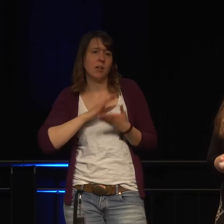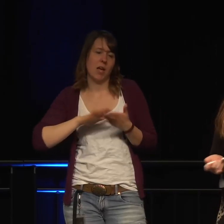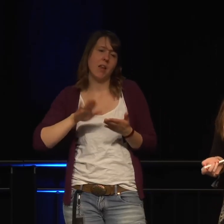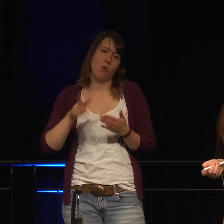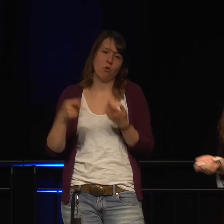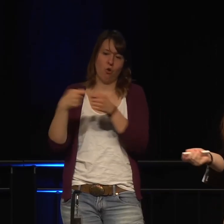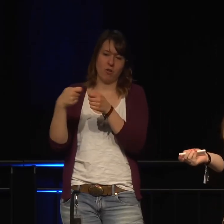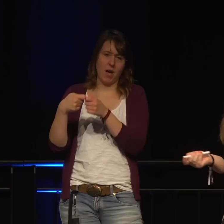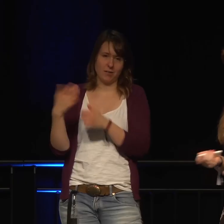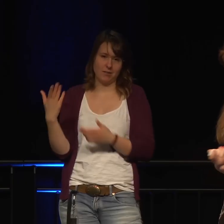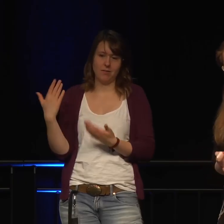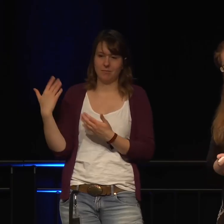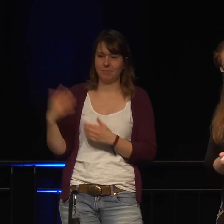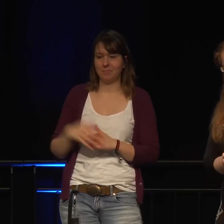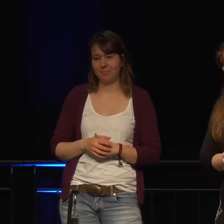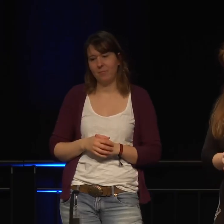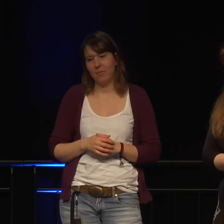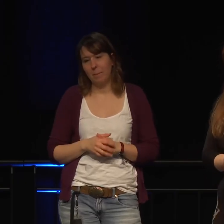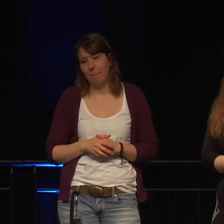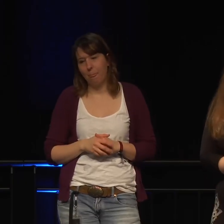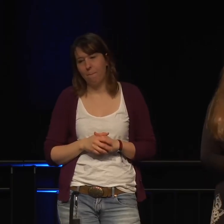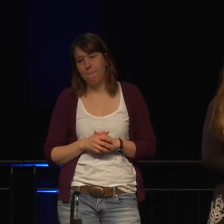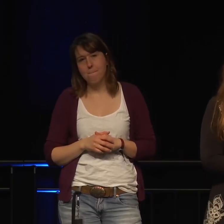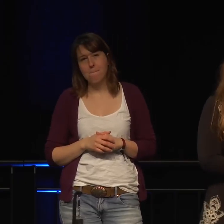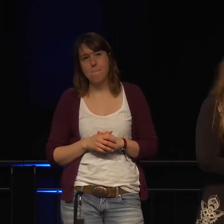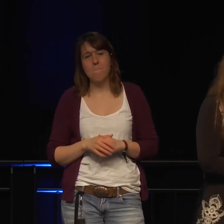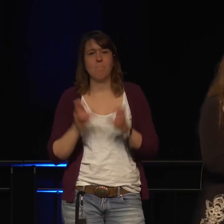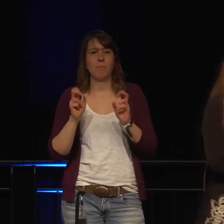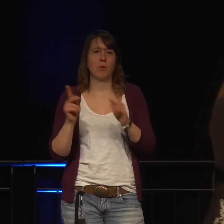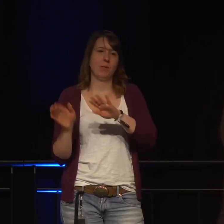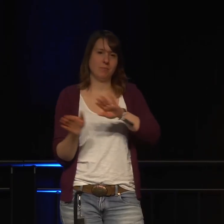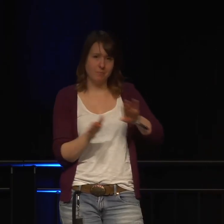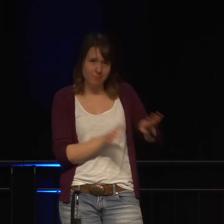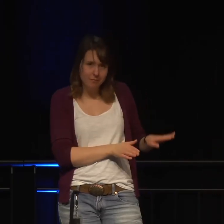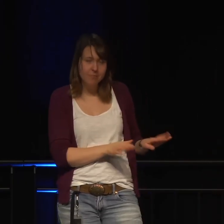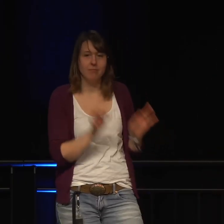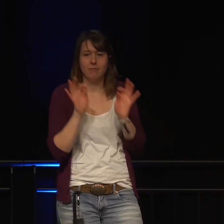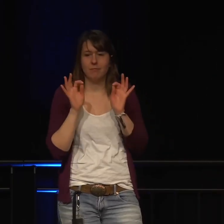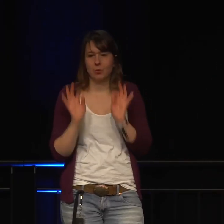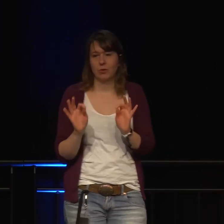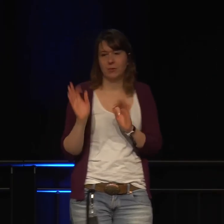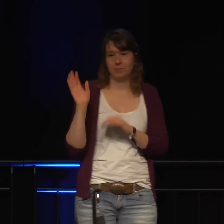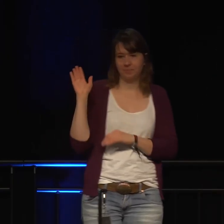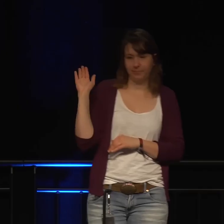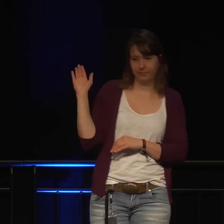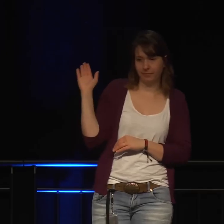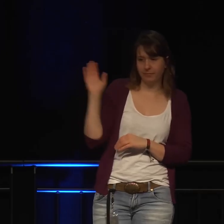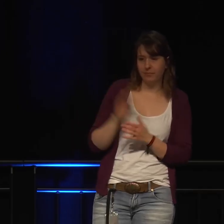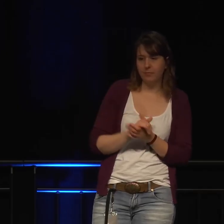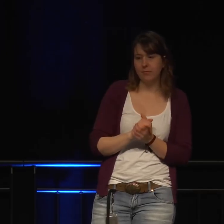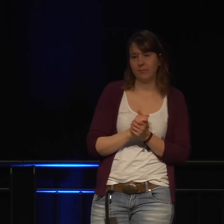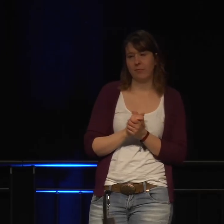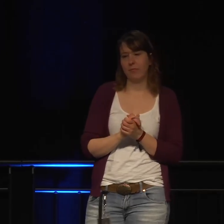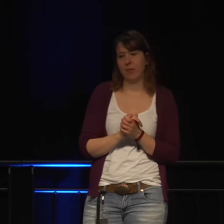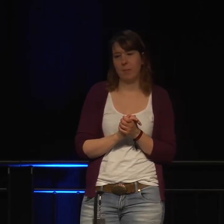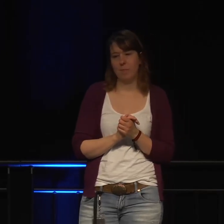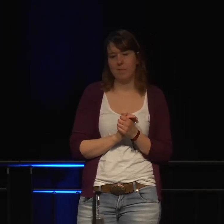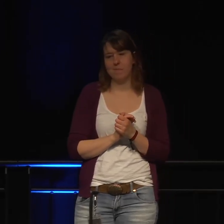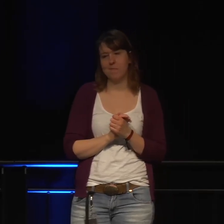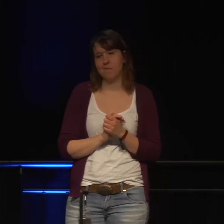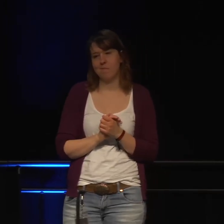if we want without any fear. So, yeah, you